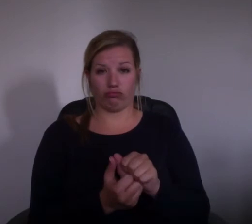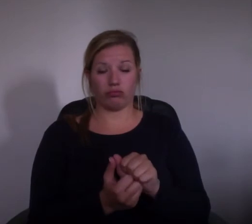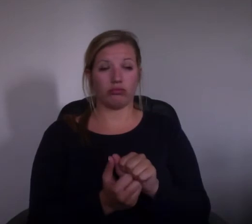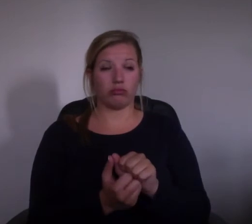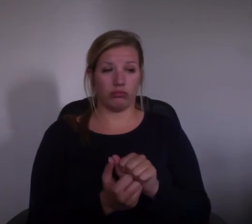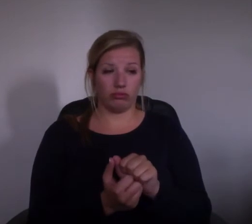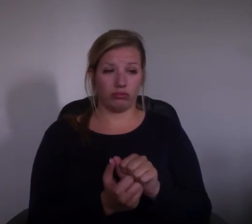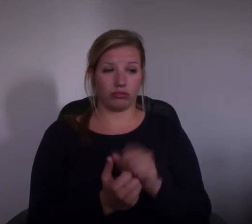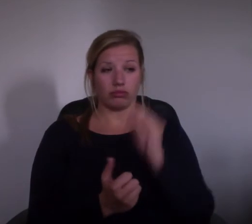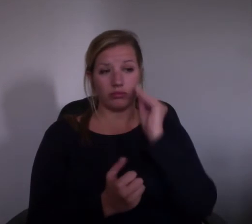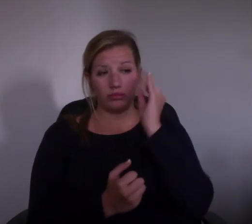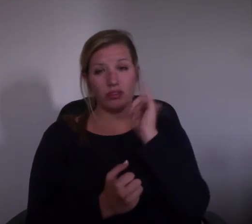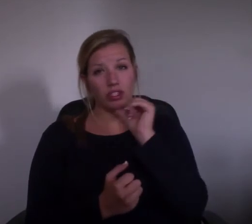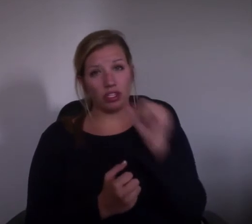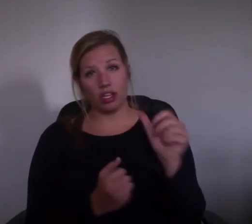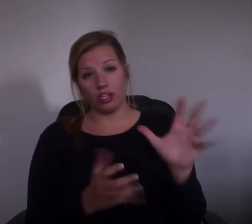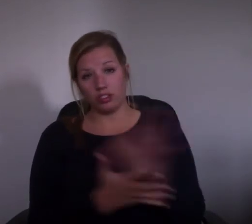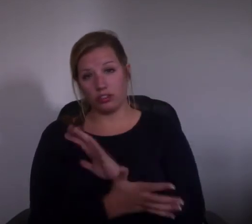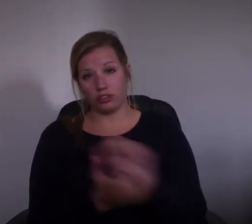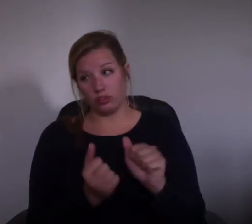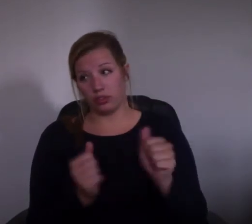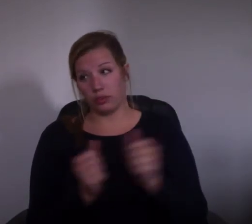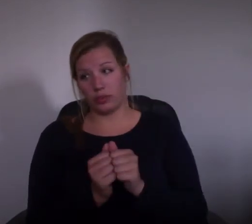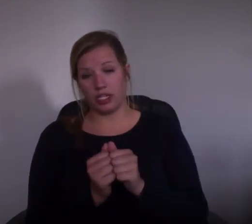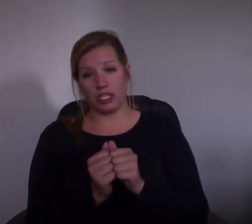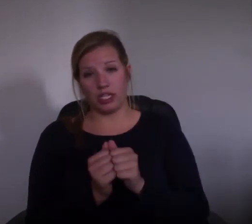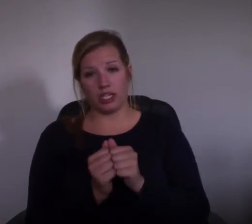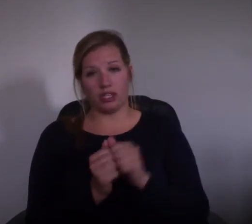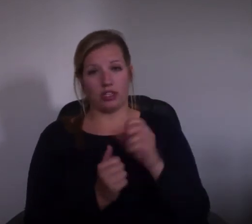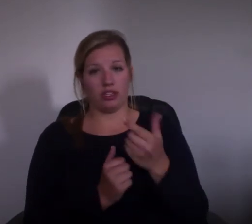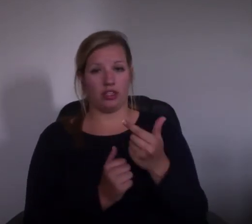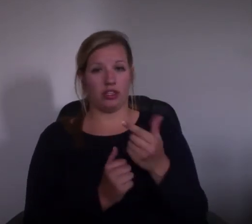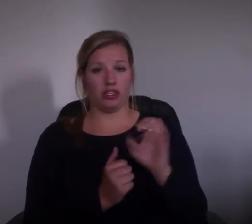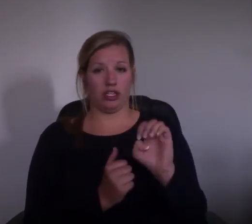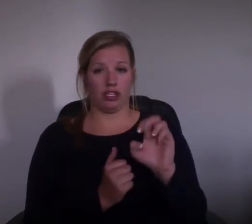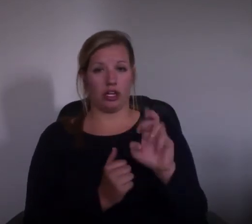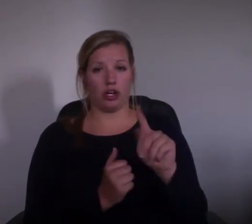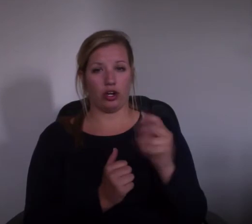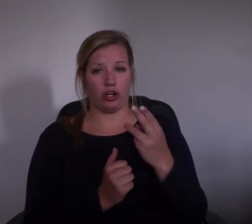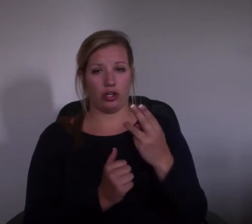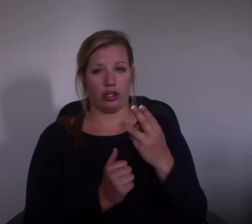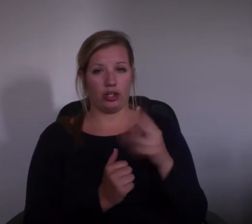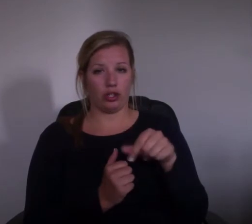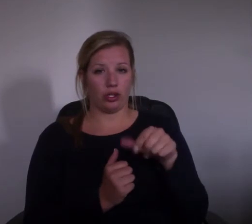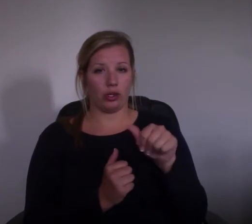in the earthquake or did not suffer major damage catch fire because of leaking gas lines.